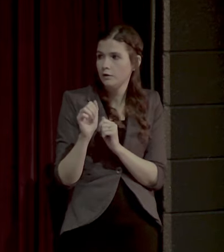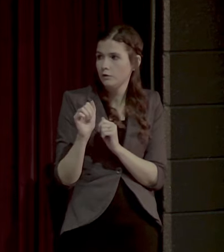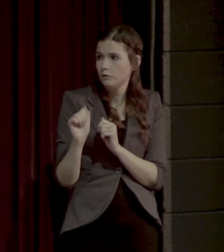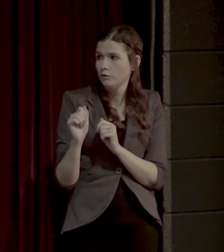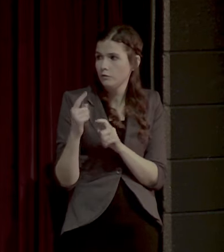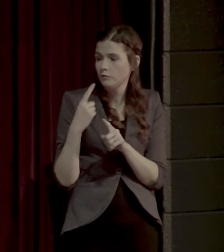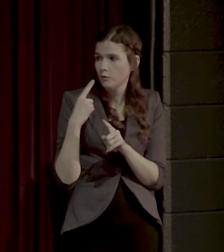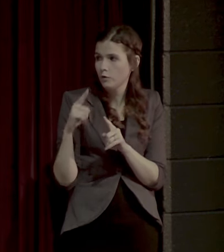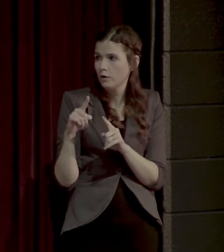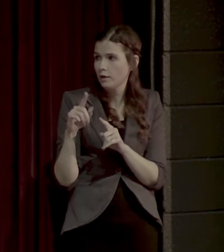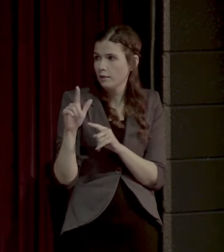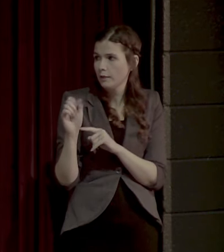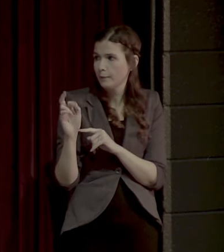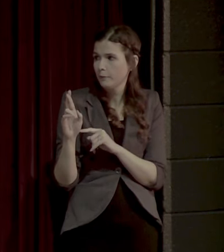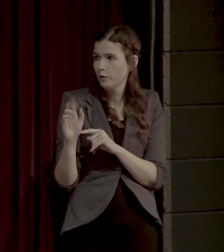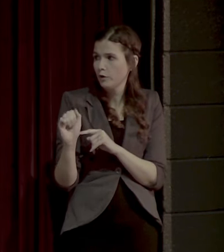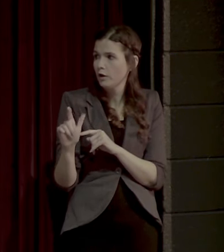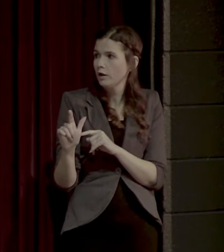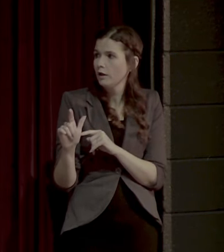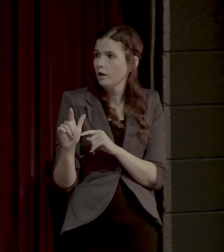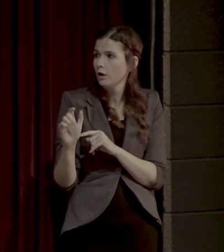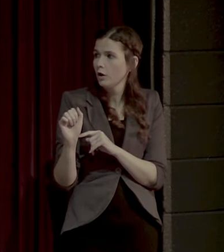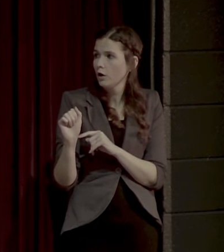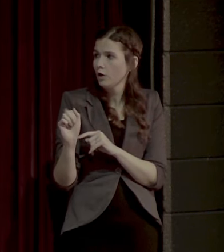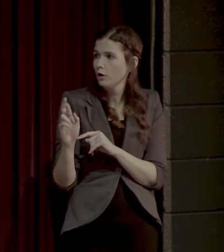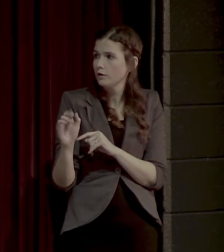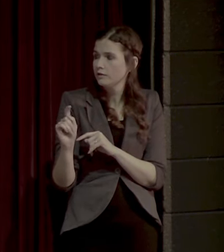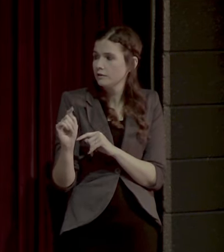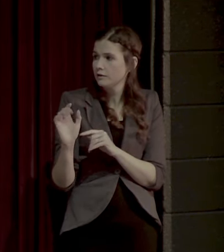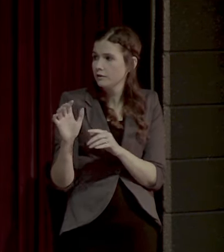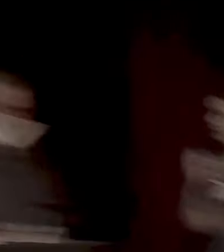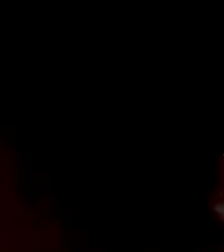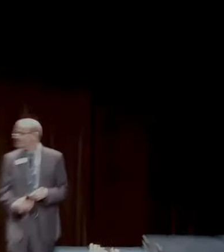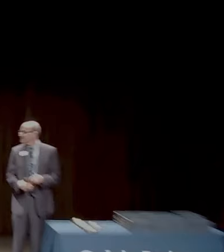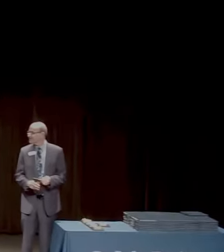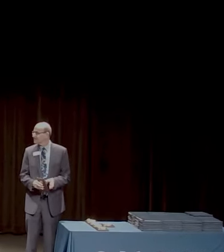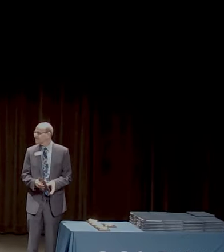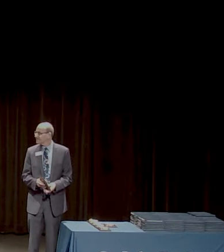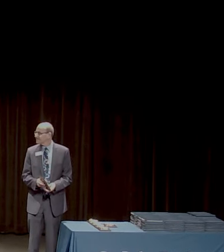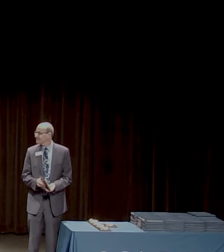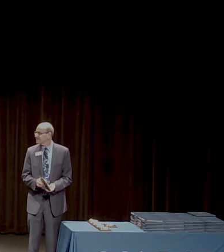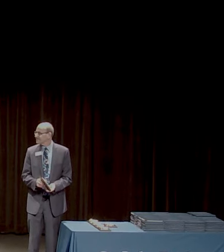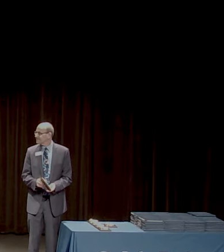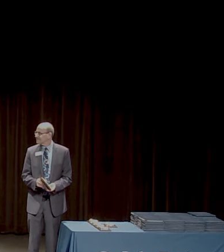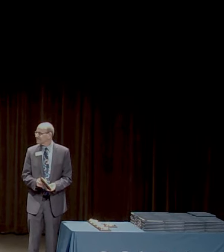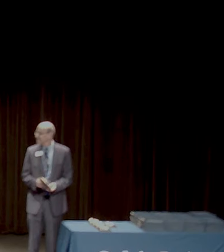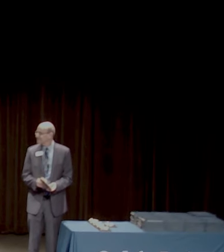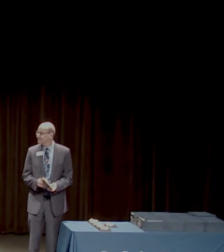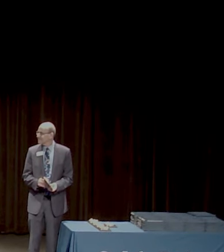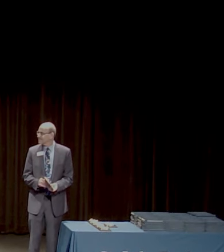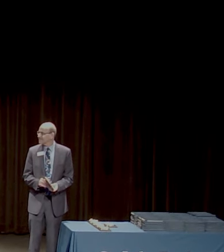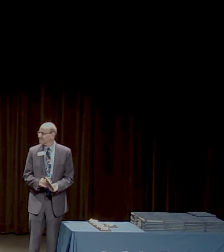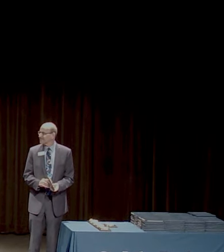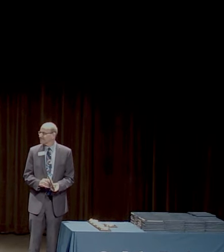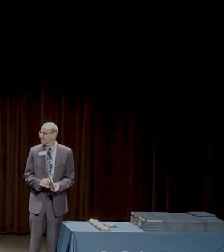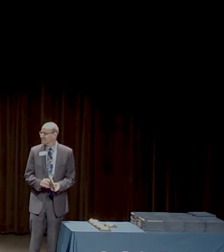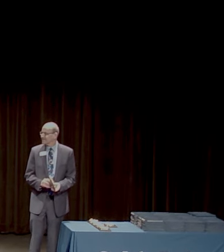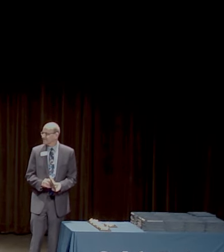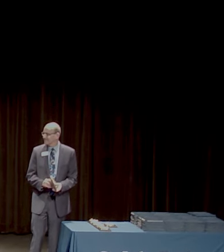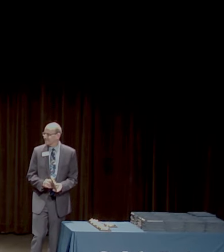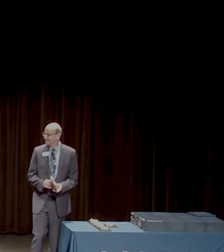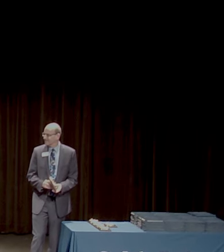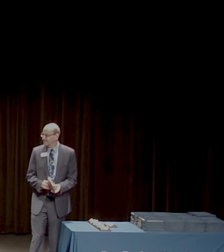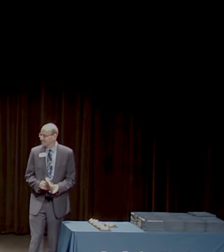She's a Dean's List honoree, was a captain on the Lady Royals basketball team, serves as co-vice president of Phi Theta